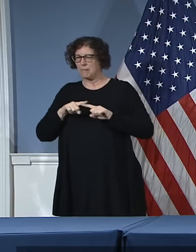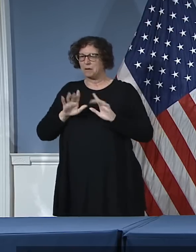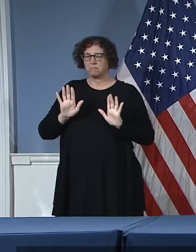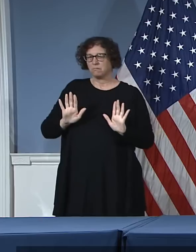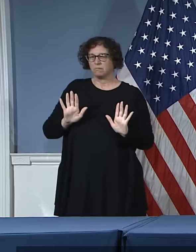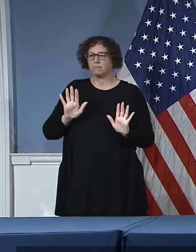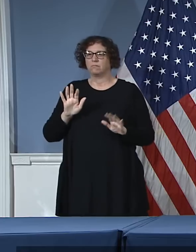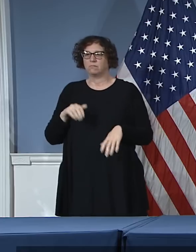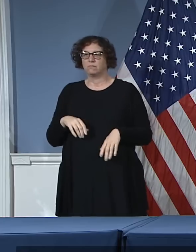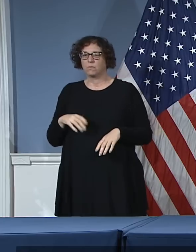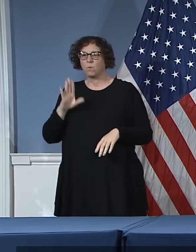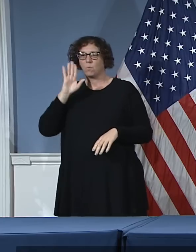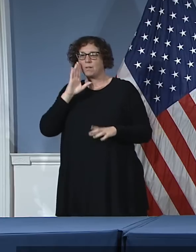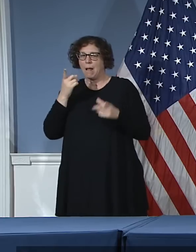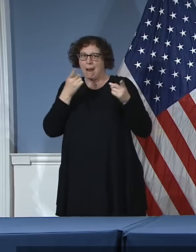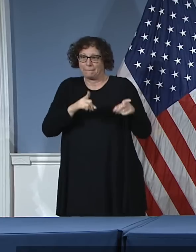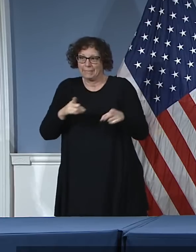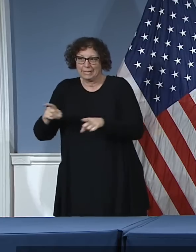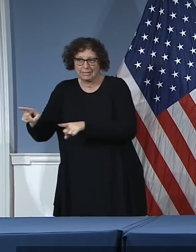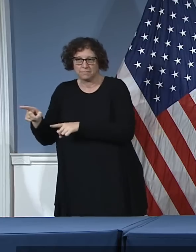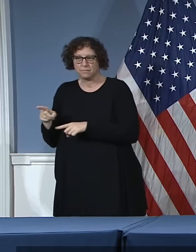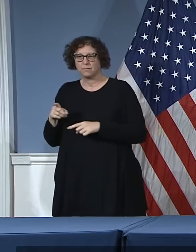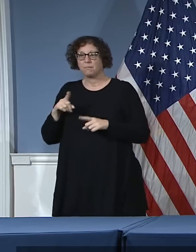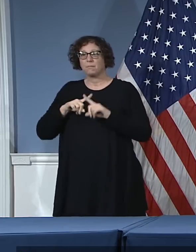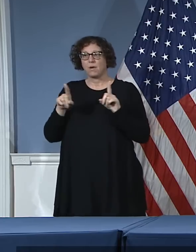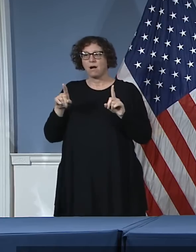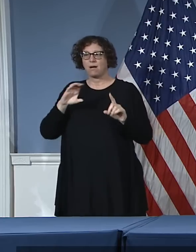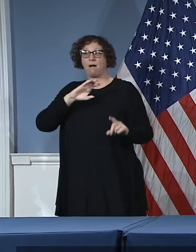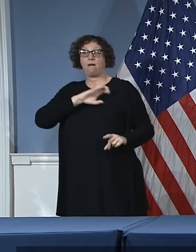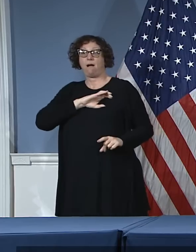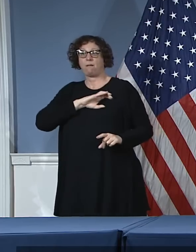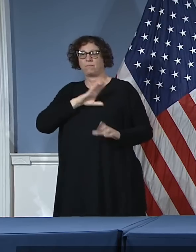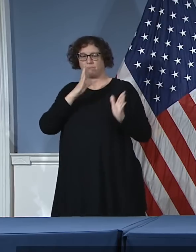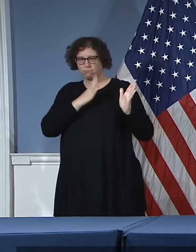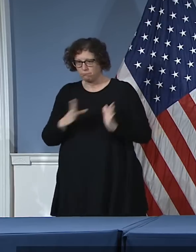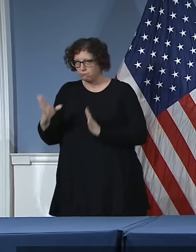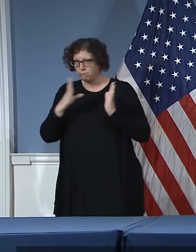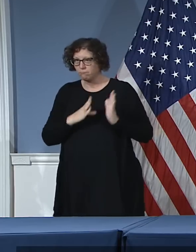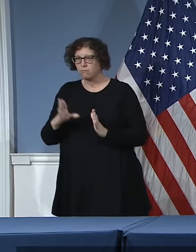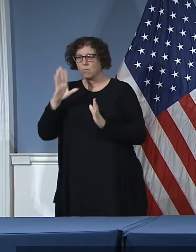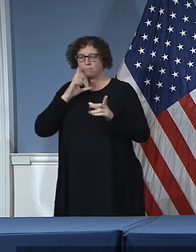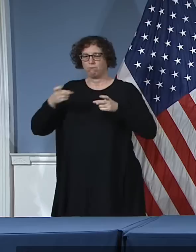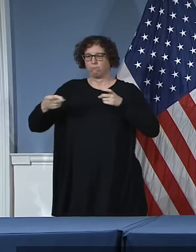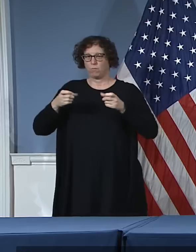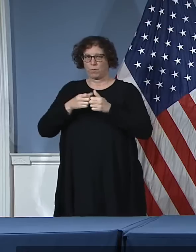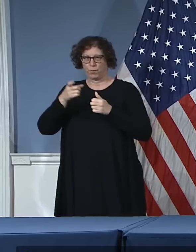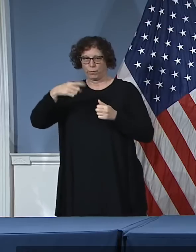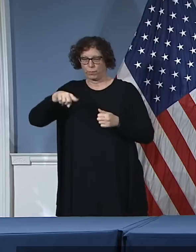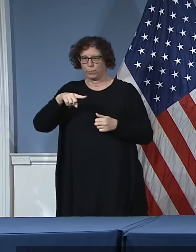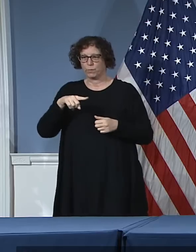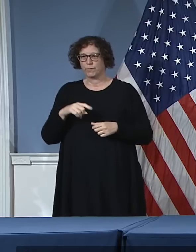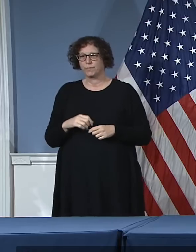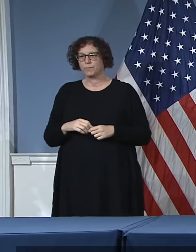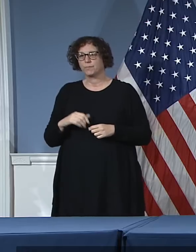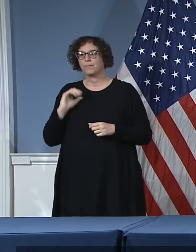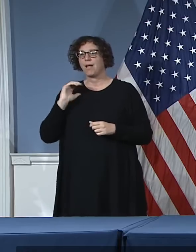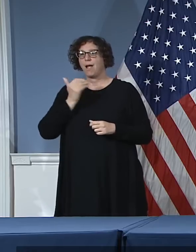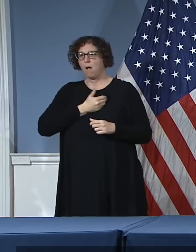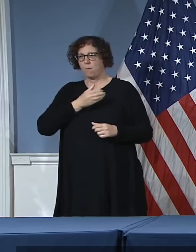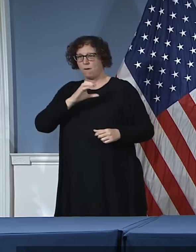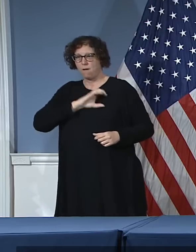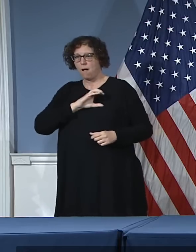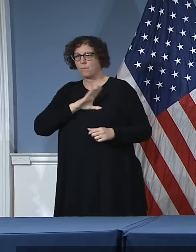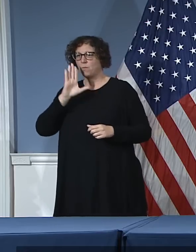human condition better than a New York City police officer. And they are extraordinarily resourceful, our officers. So